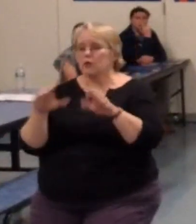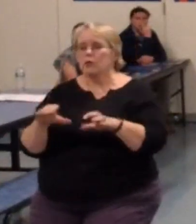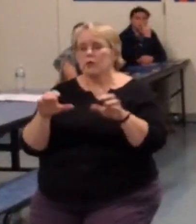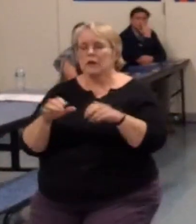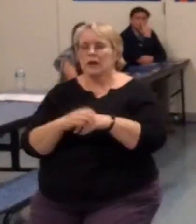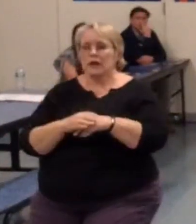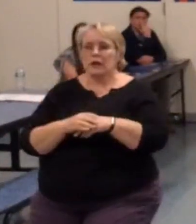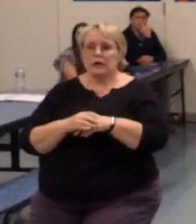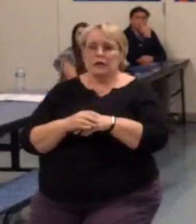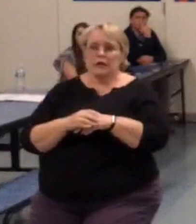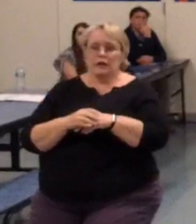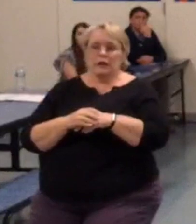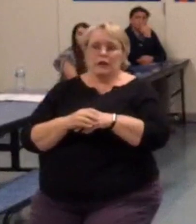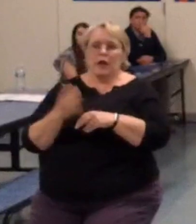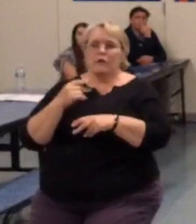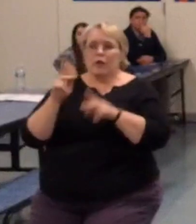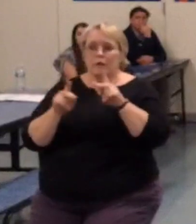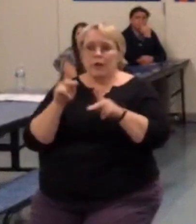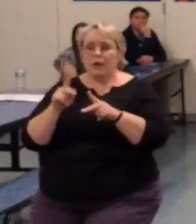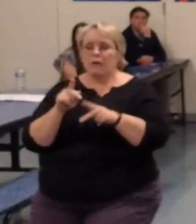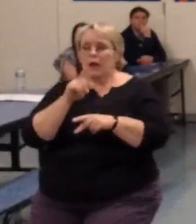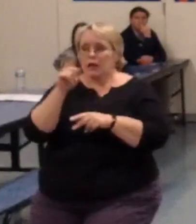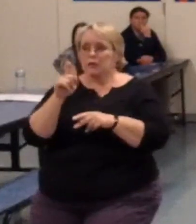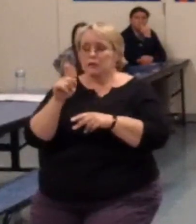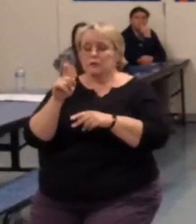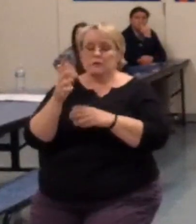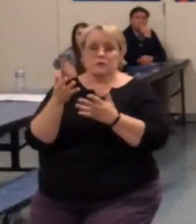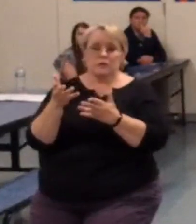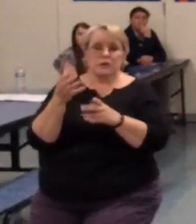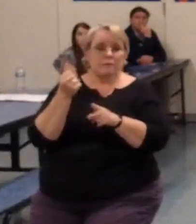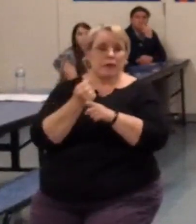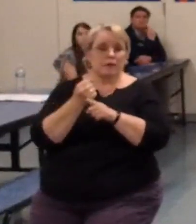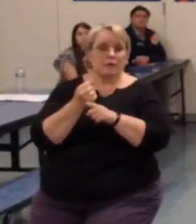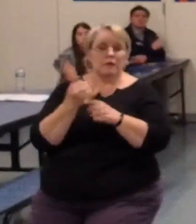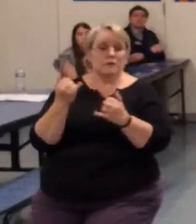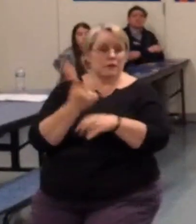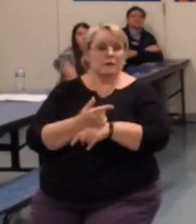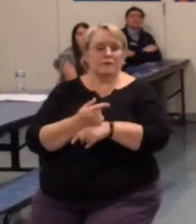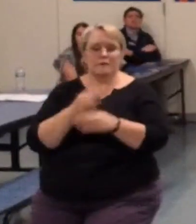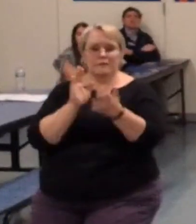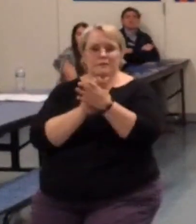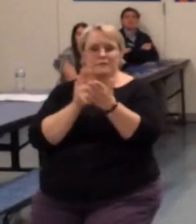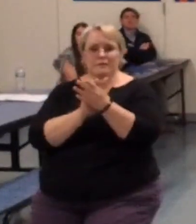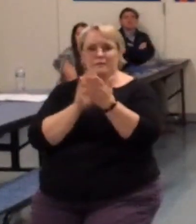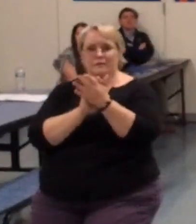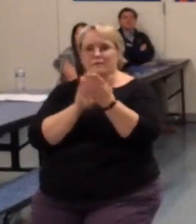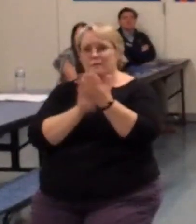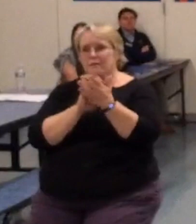And speaking with the people that are actually affected, like this is today. Thank you.